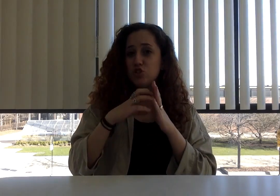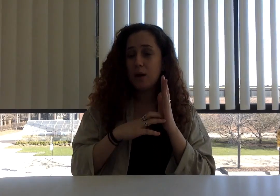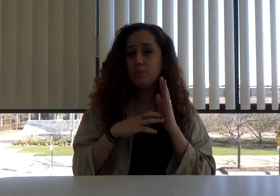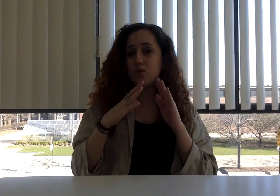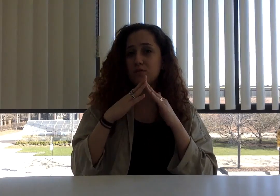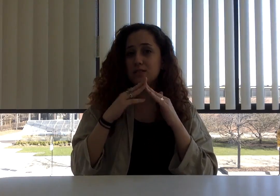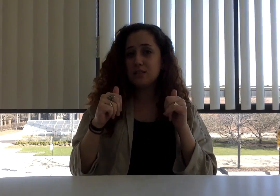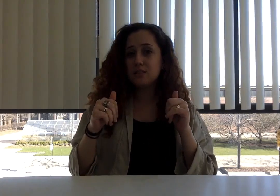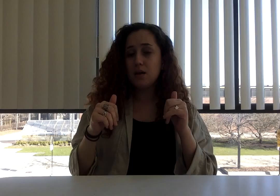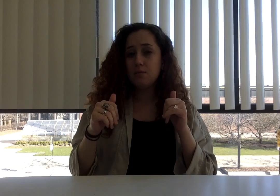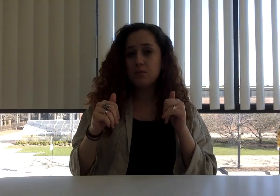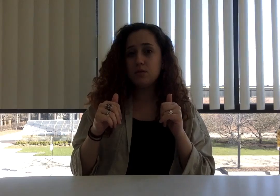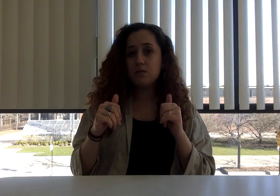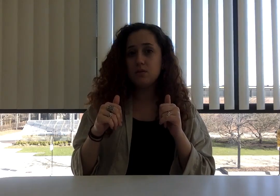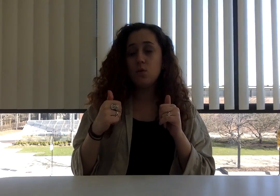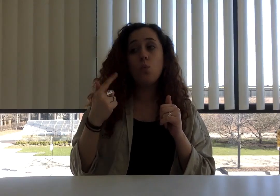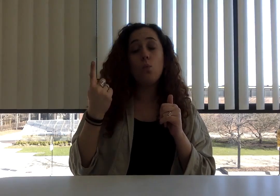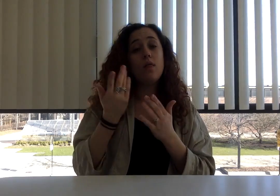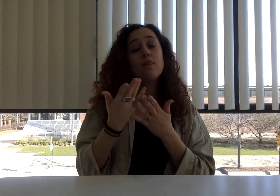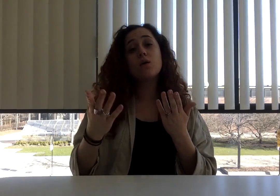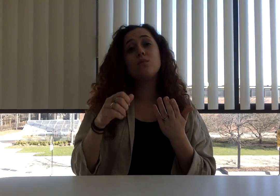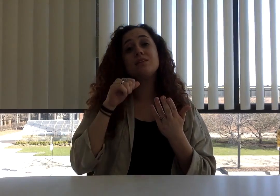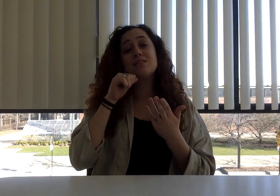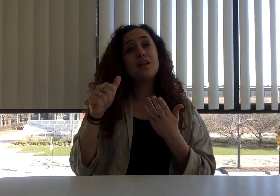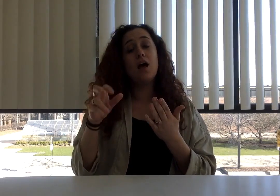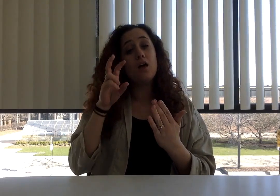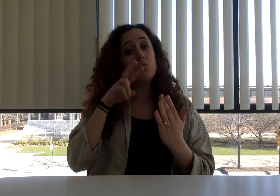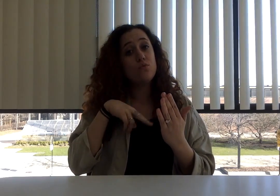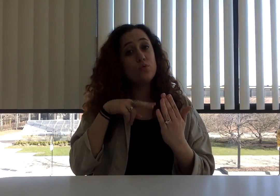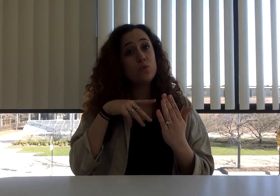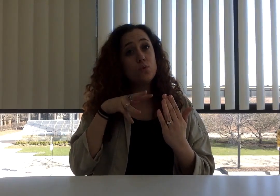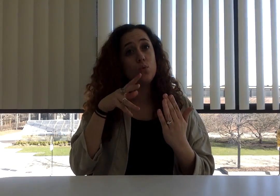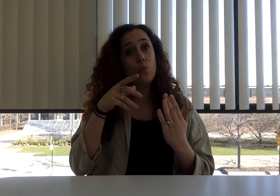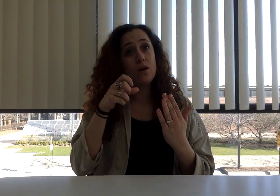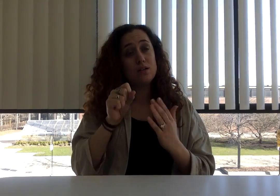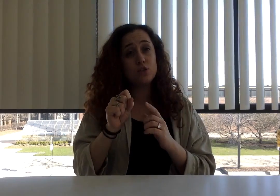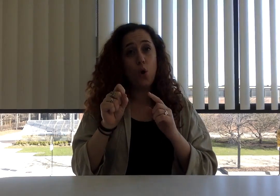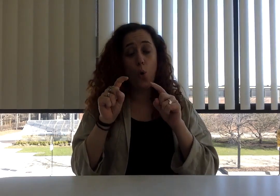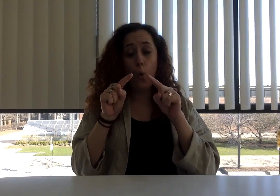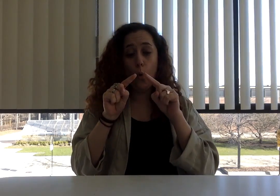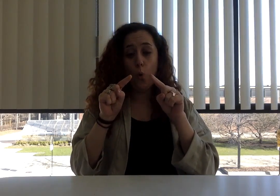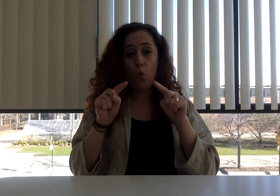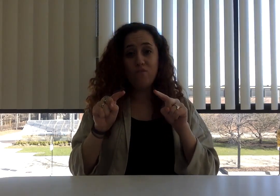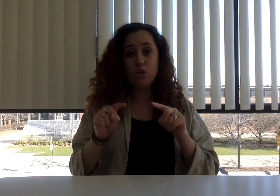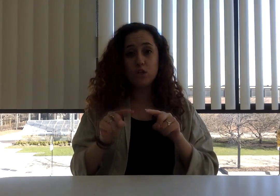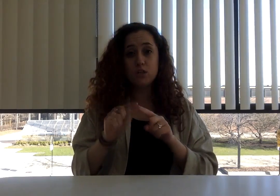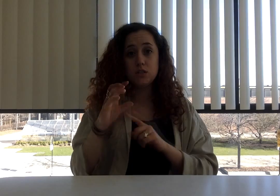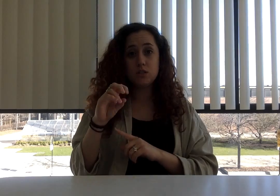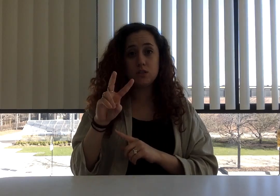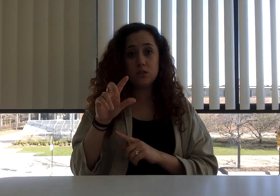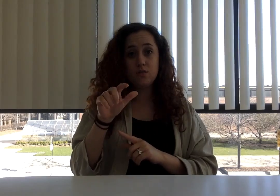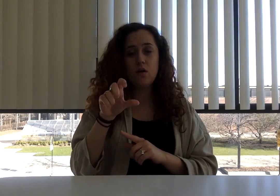didn't touch was ovals. All we talked about was circles. Right? We didn't talk